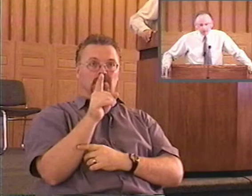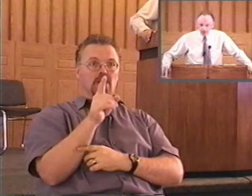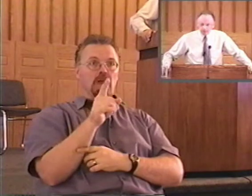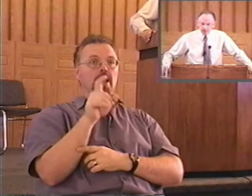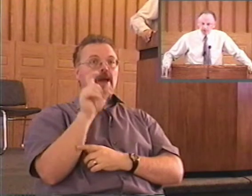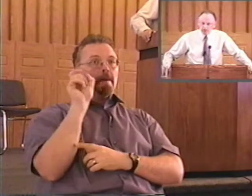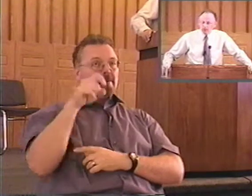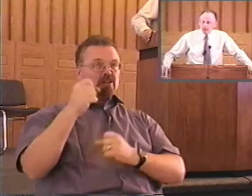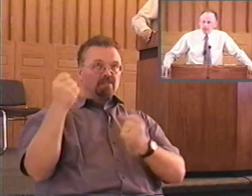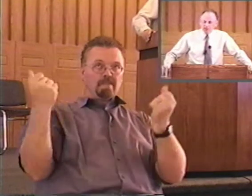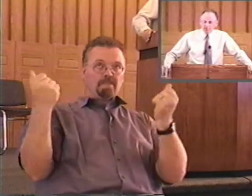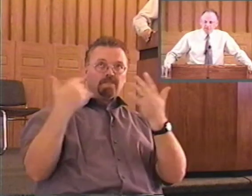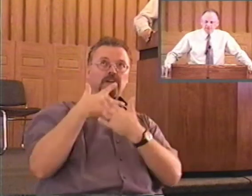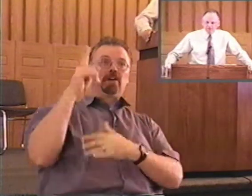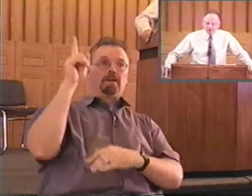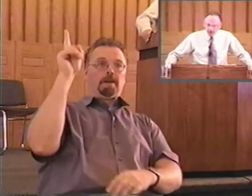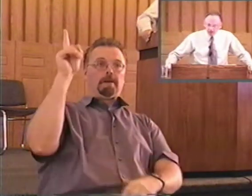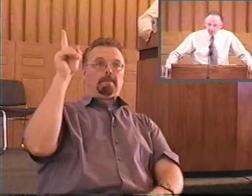fear him.